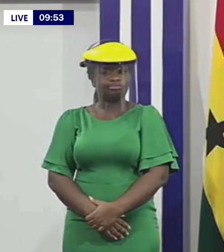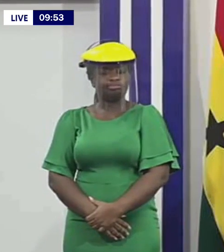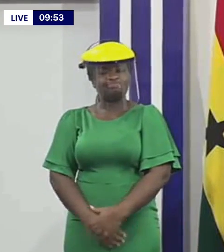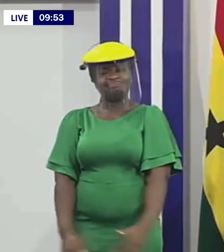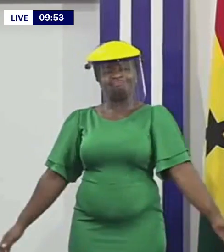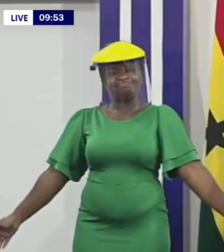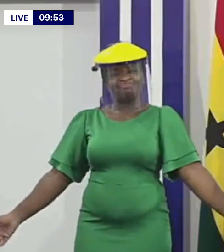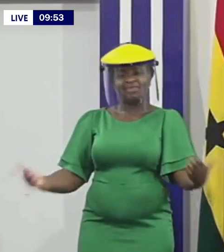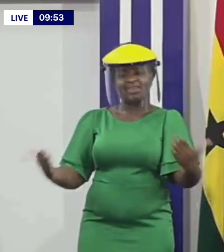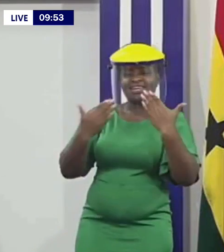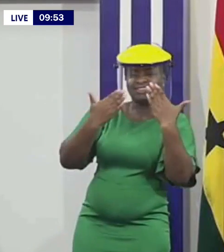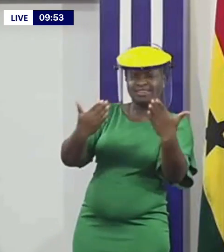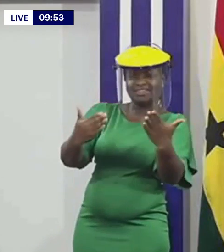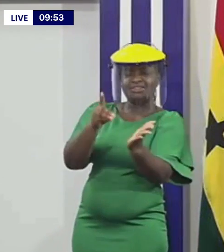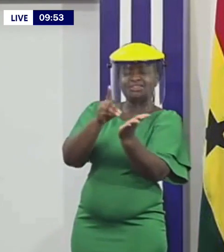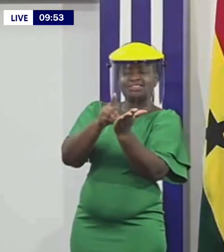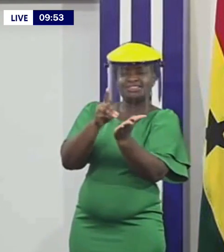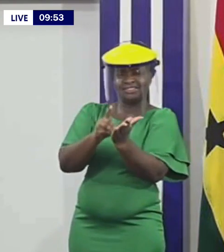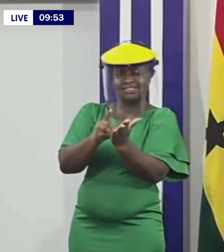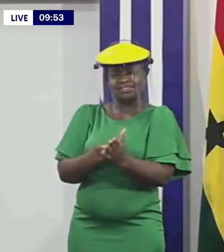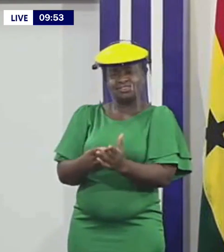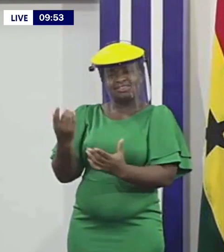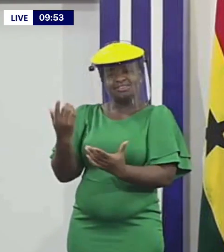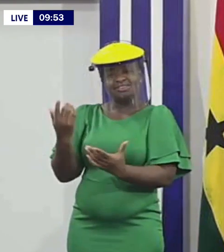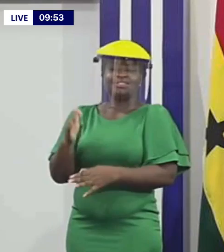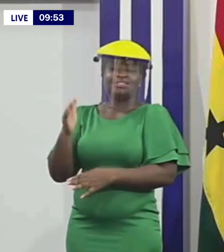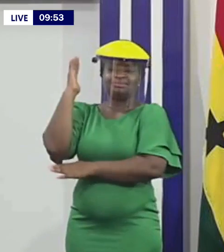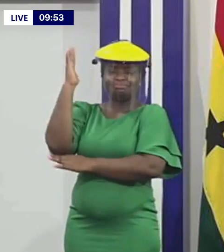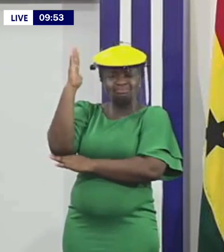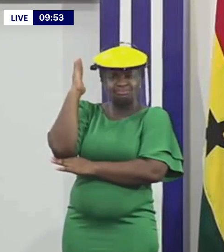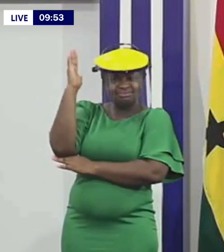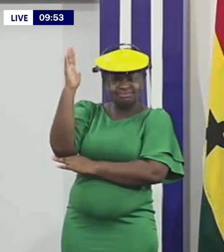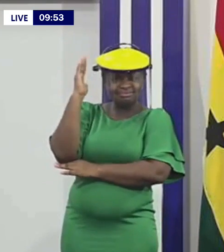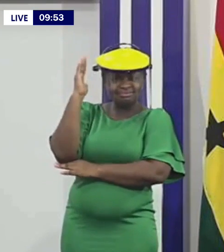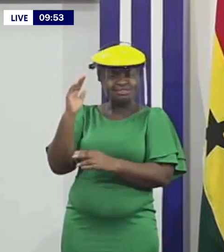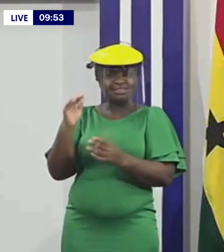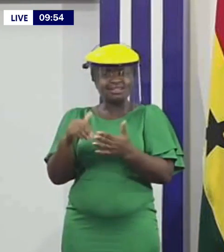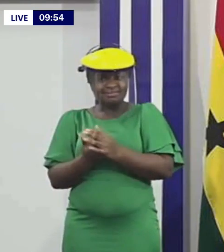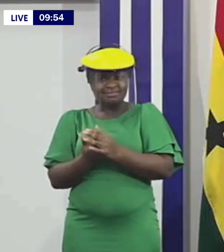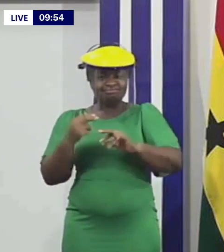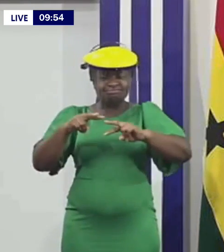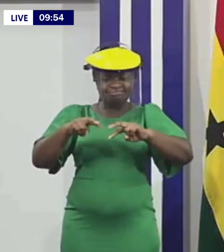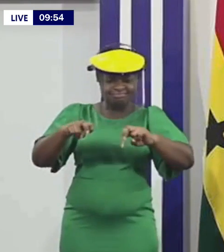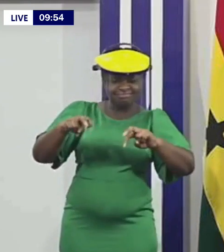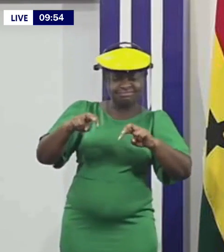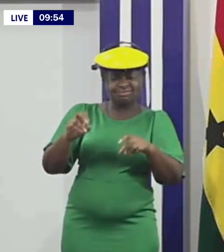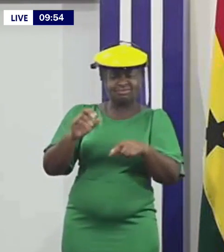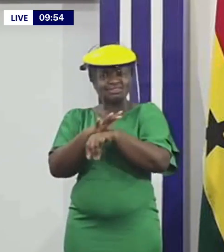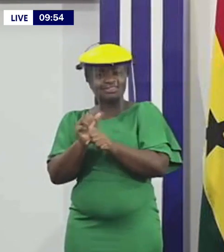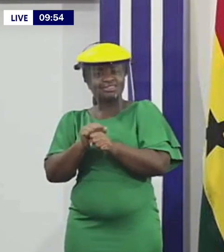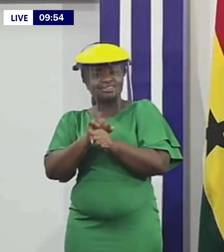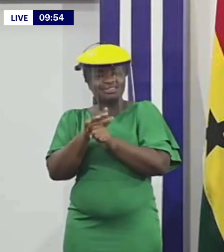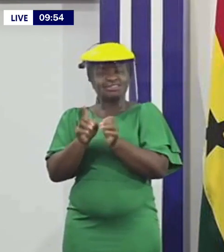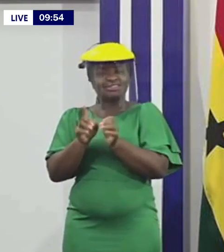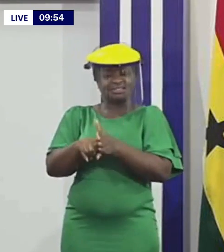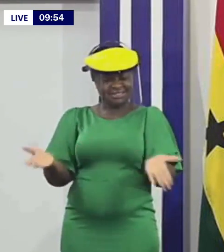Thank you, Dr. Abedu Sakodie, for the elaborate analysis on the dynamics of the coronavirus